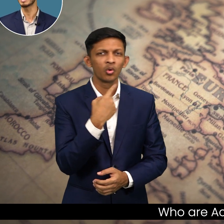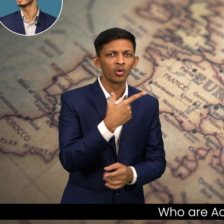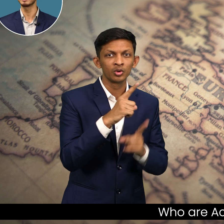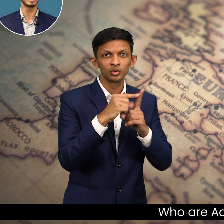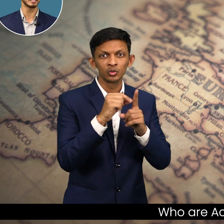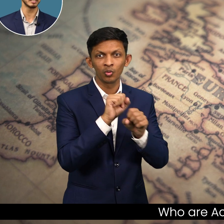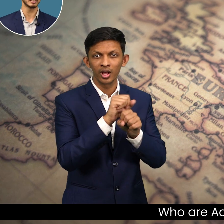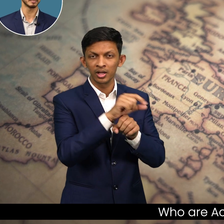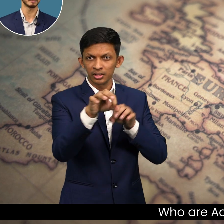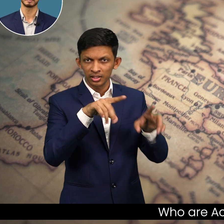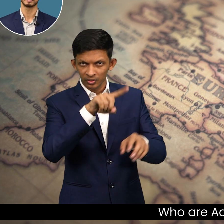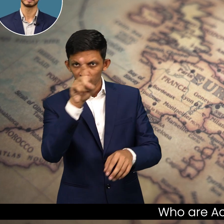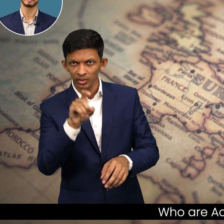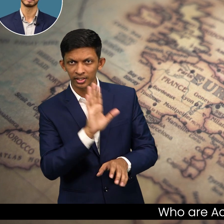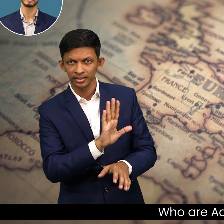Who are active citizens?